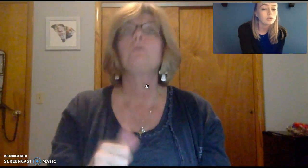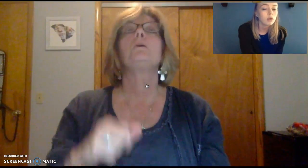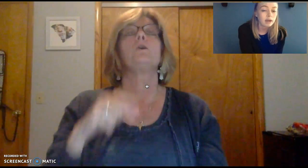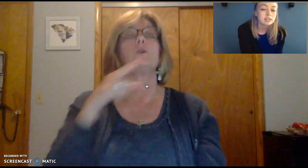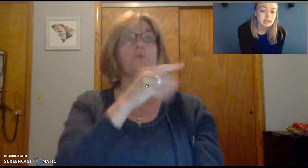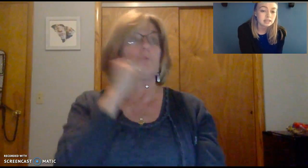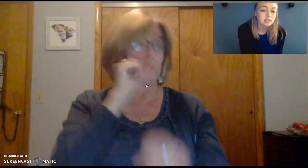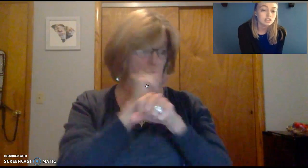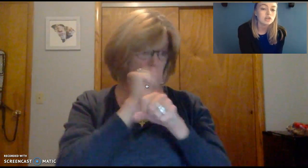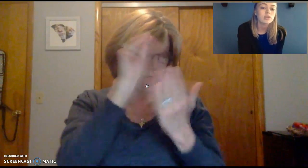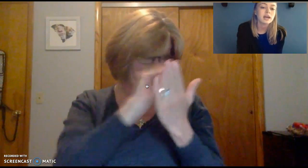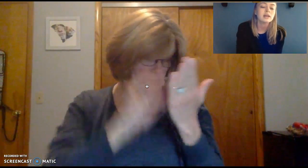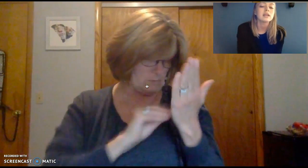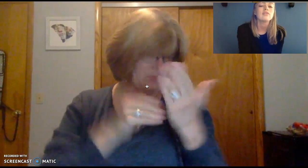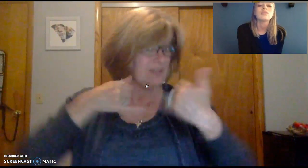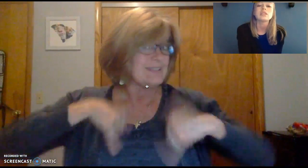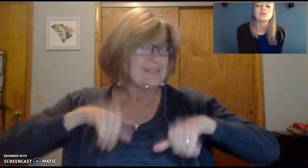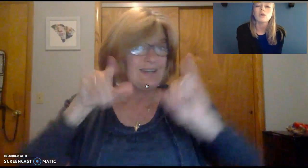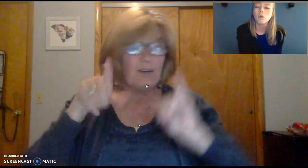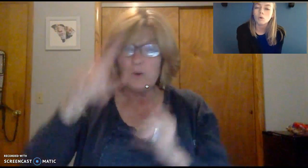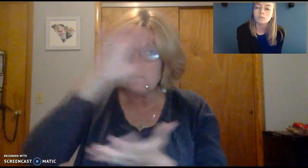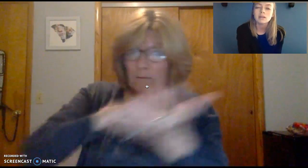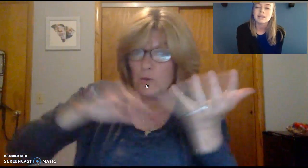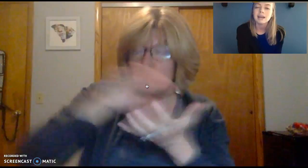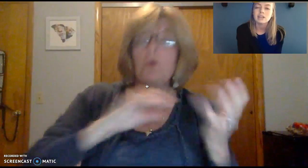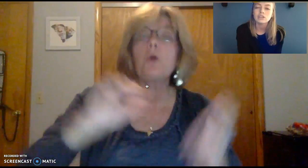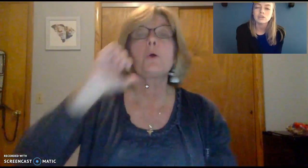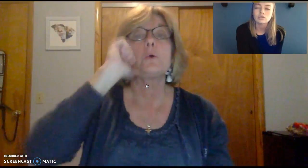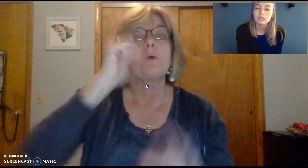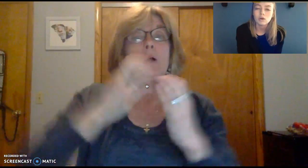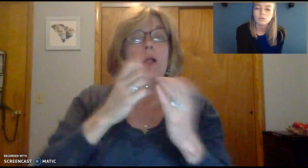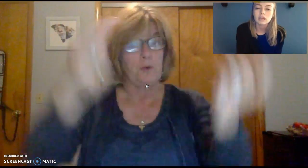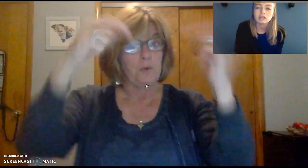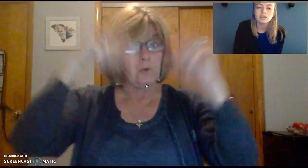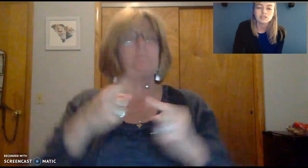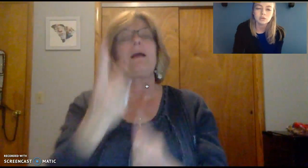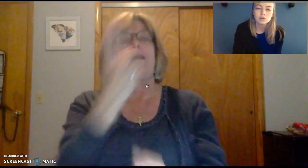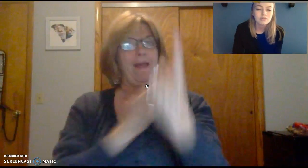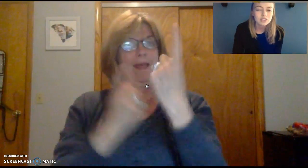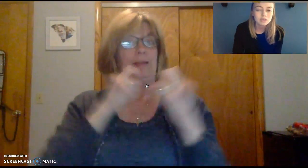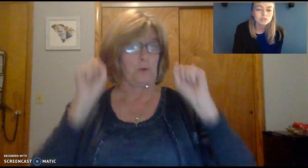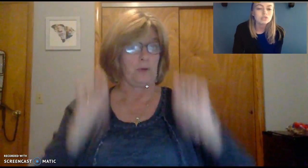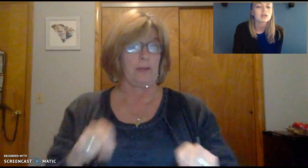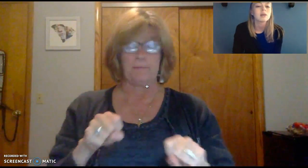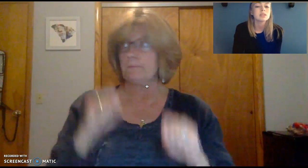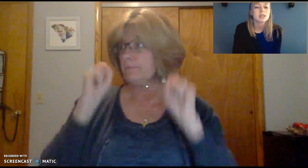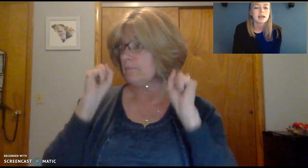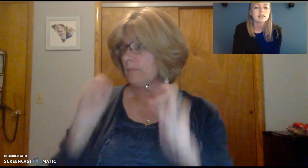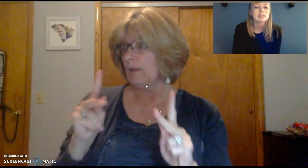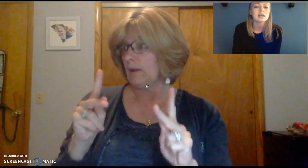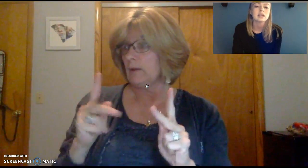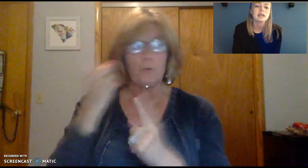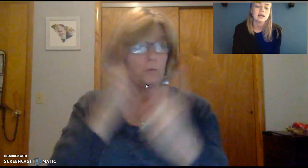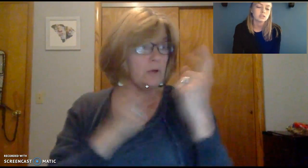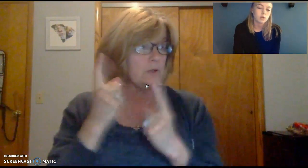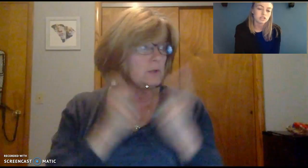tomorrow you will have a test. I need you to know that. And if you still go home and you're doing the homework and you're still confused, you can come to